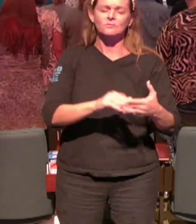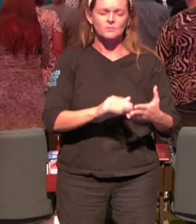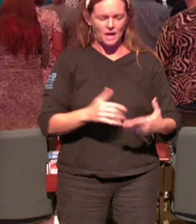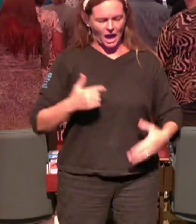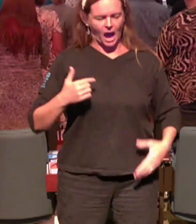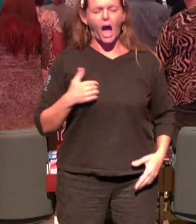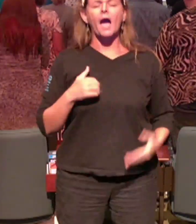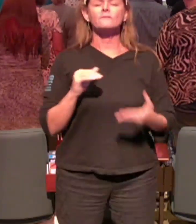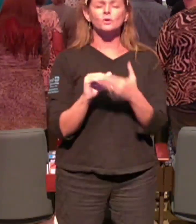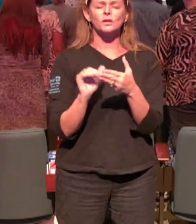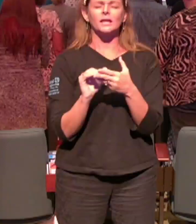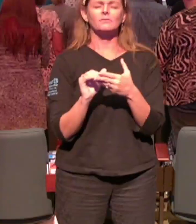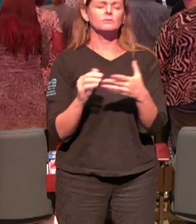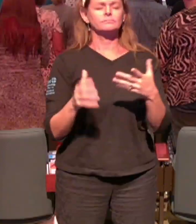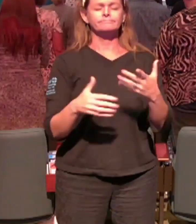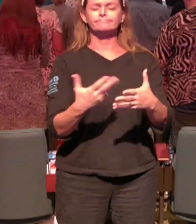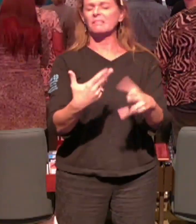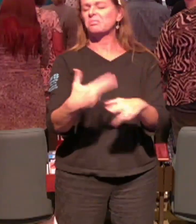forgive.